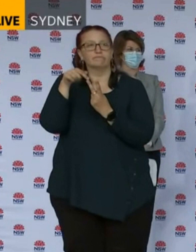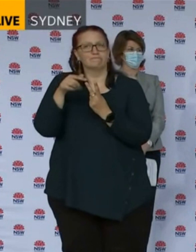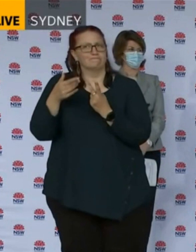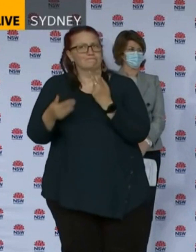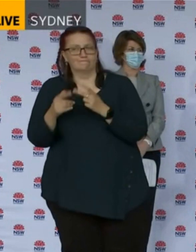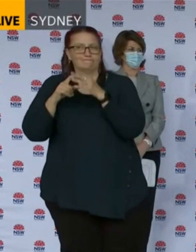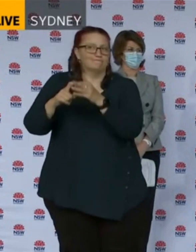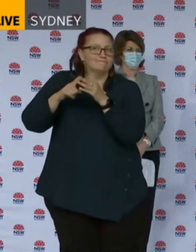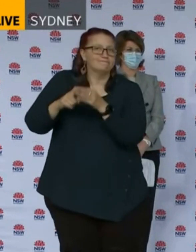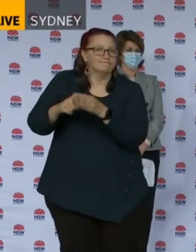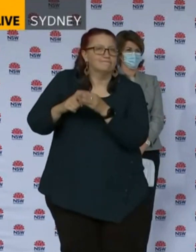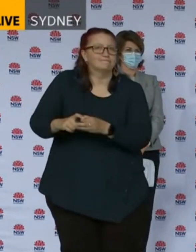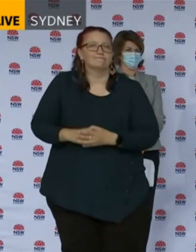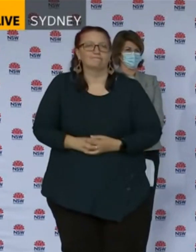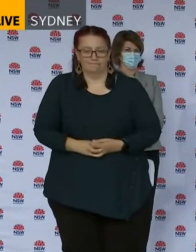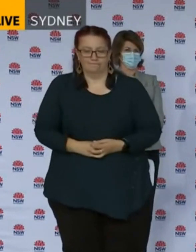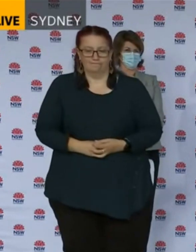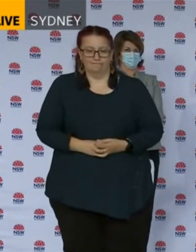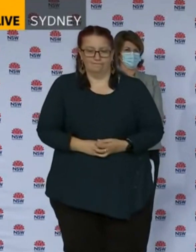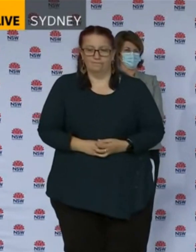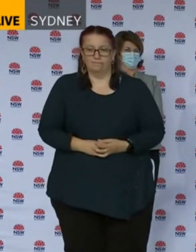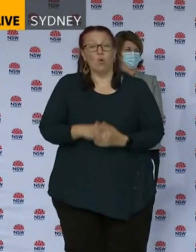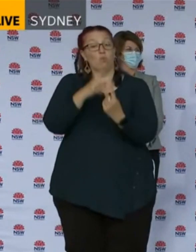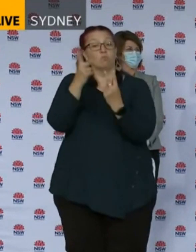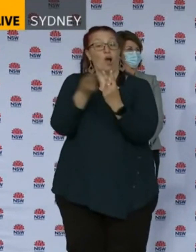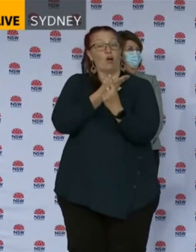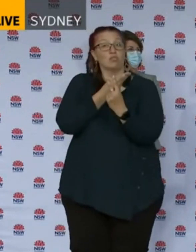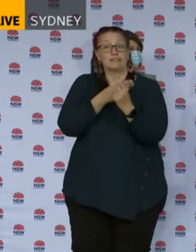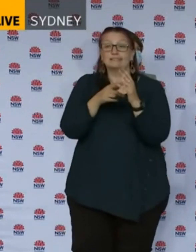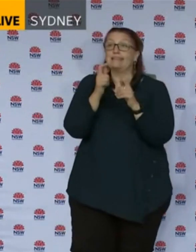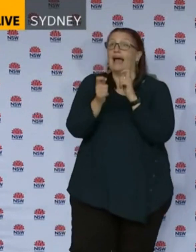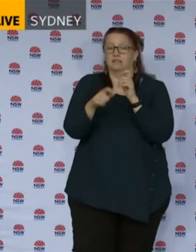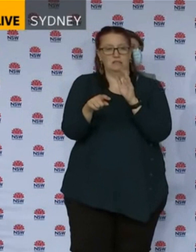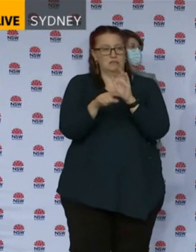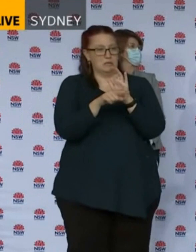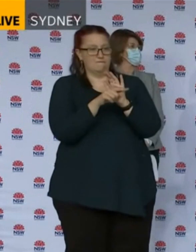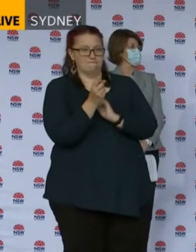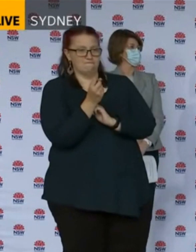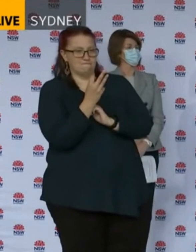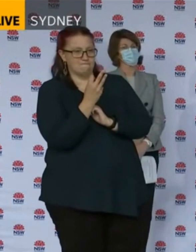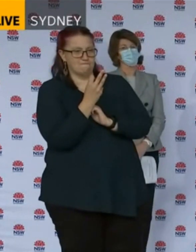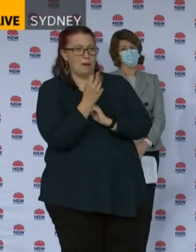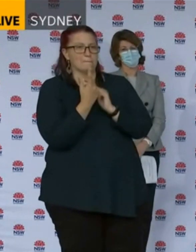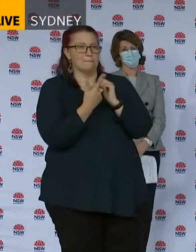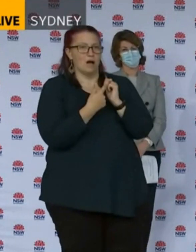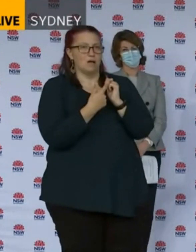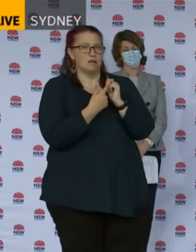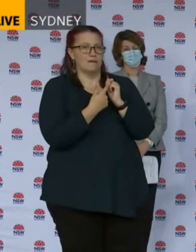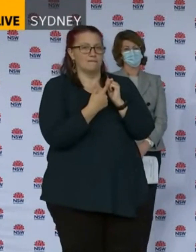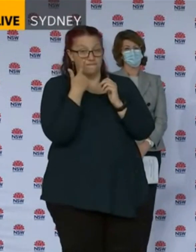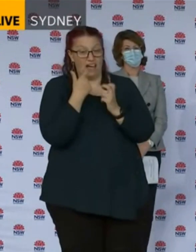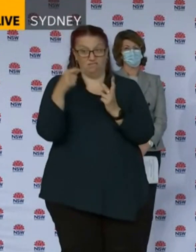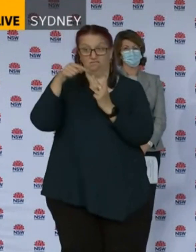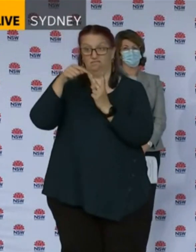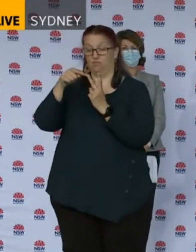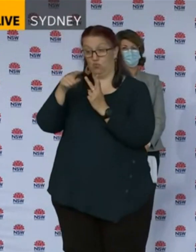tested fairly promptly and had a negative test, but we're just confirming with the second case that they had